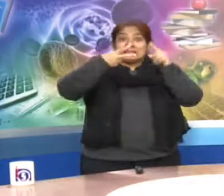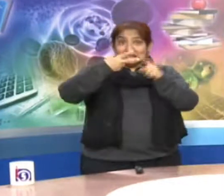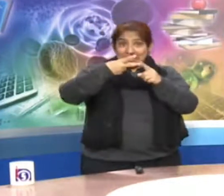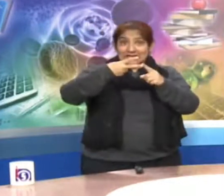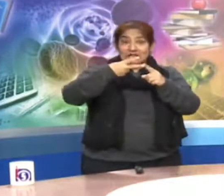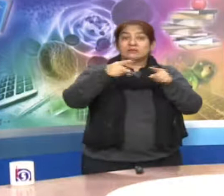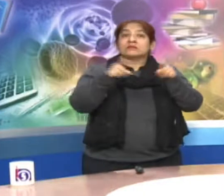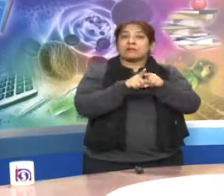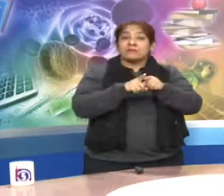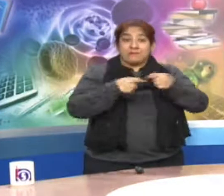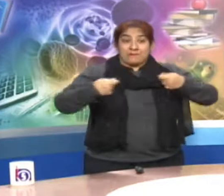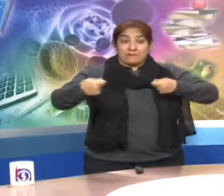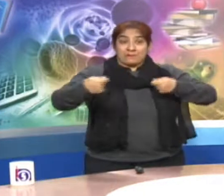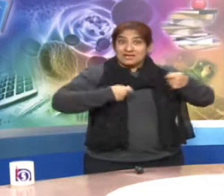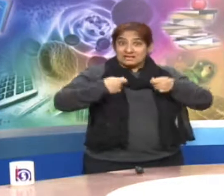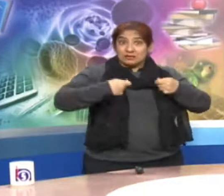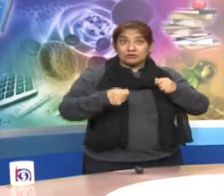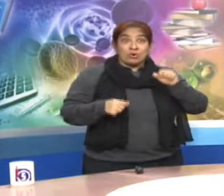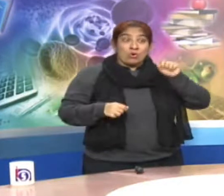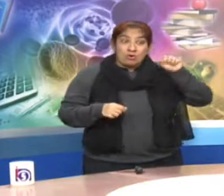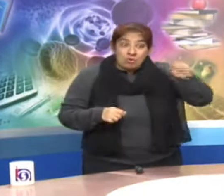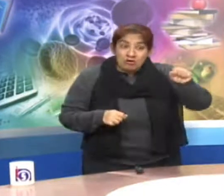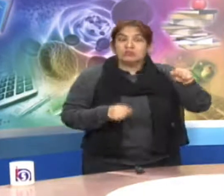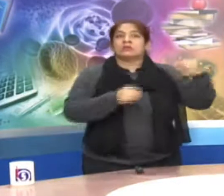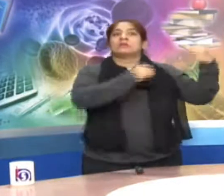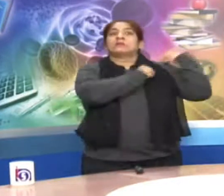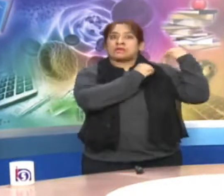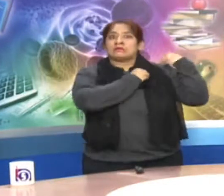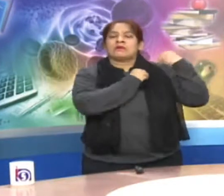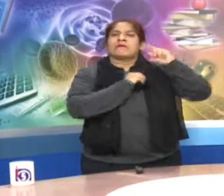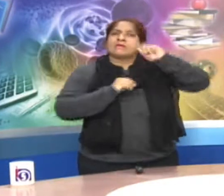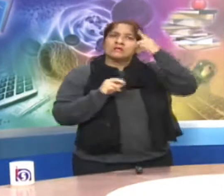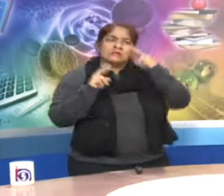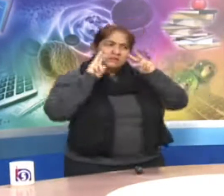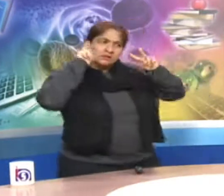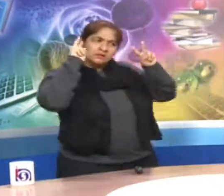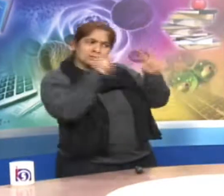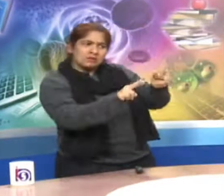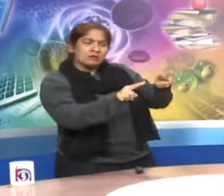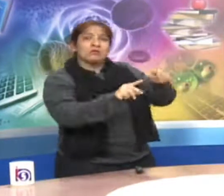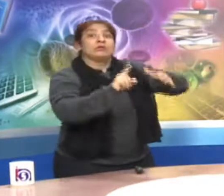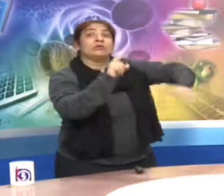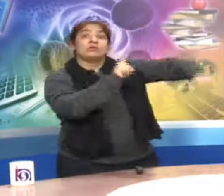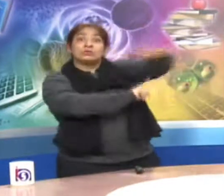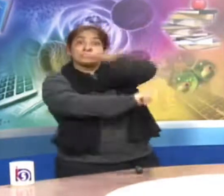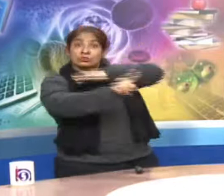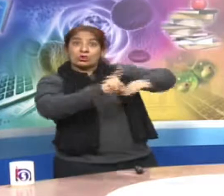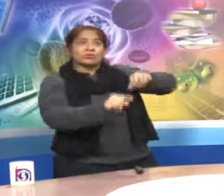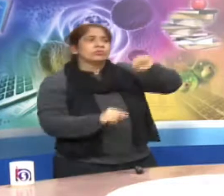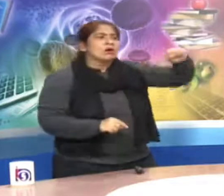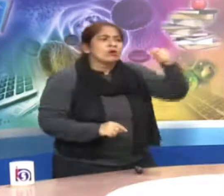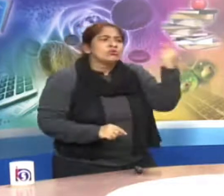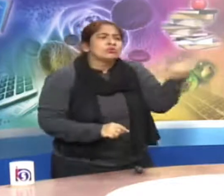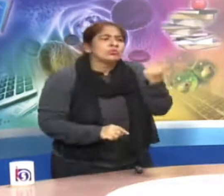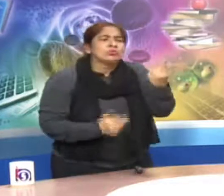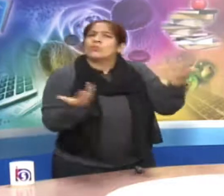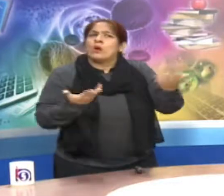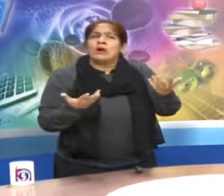Another point is business uses society's resources. So when you see that the